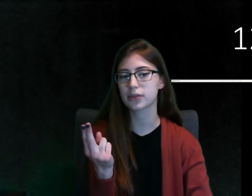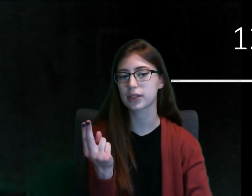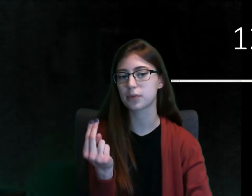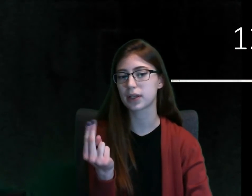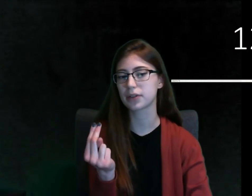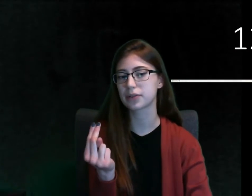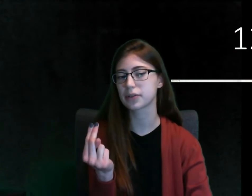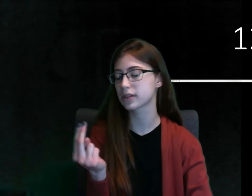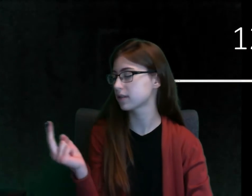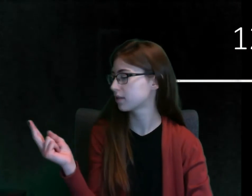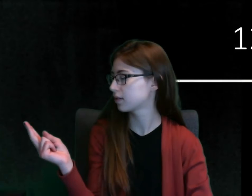going to wiggle those.